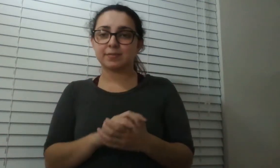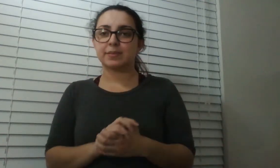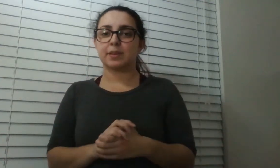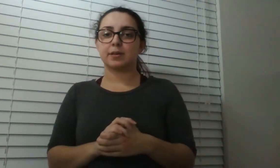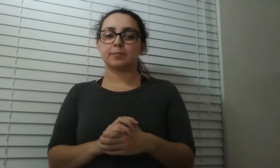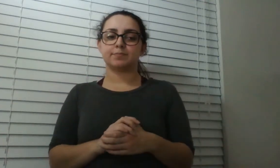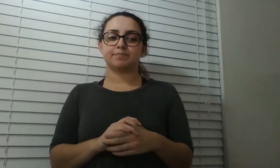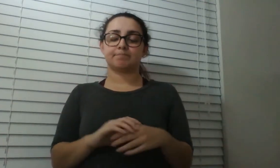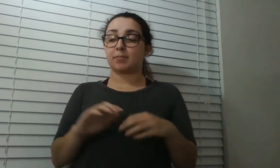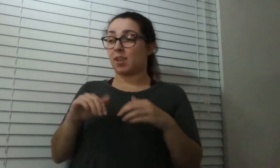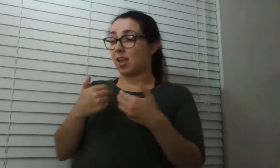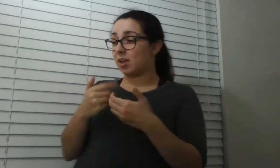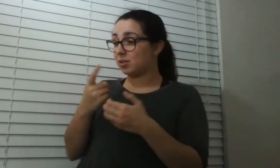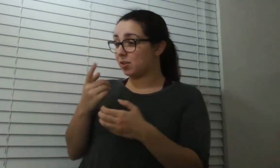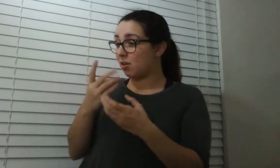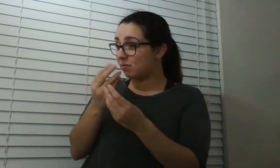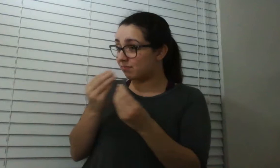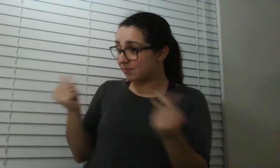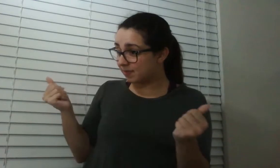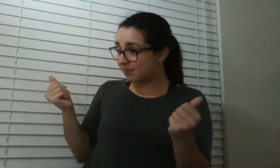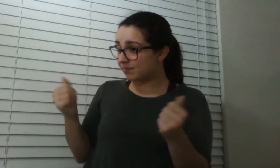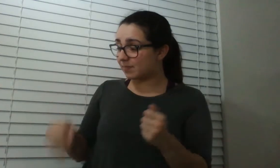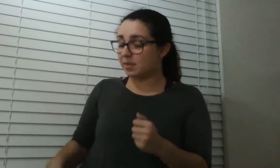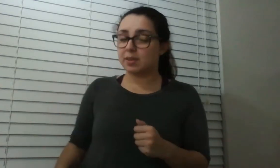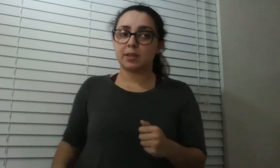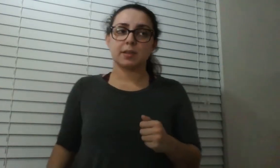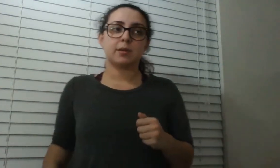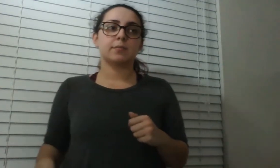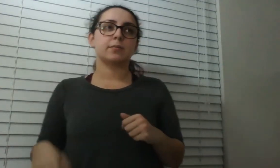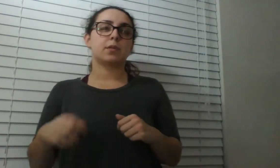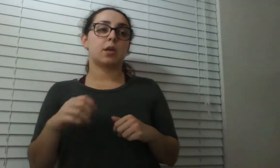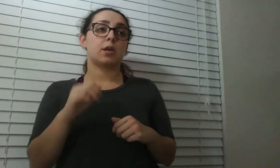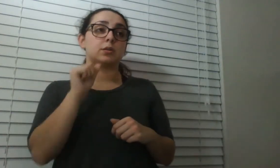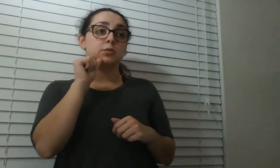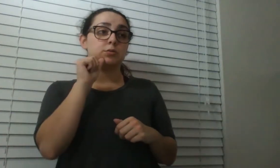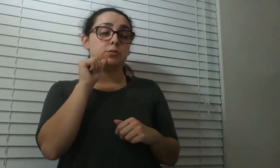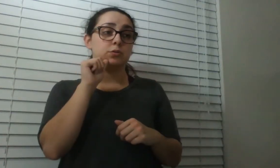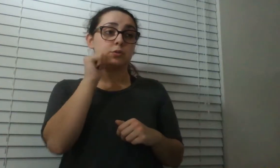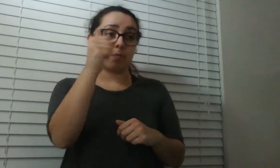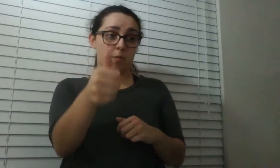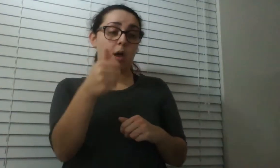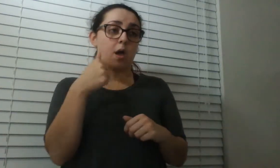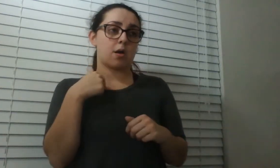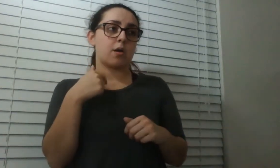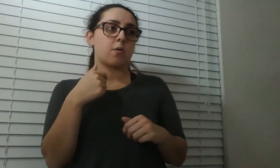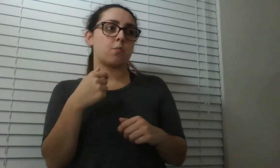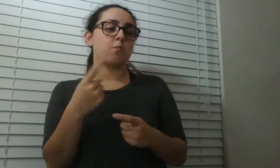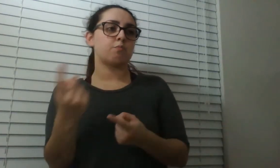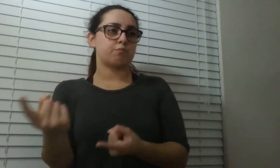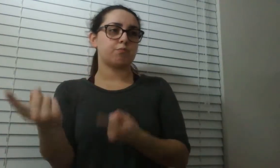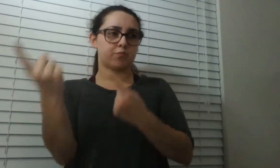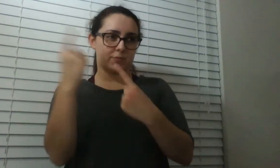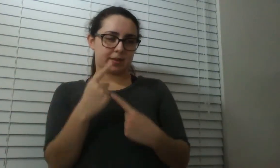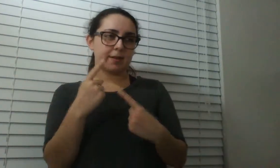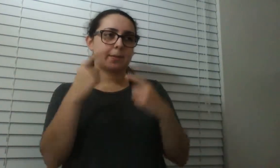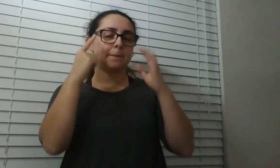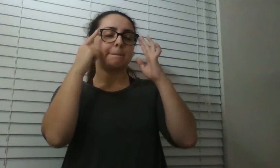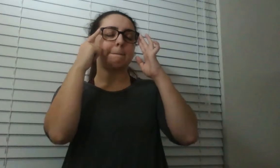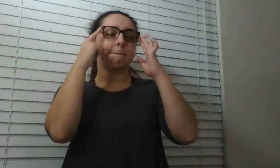back tomorrow. We'll just leave it for now. so you left in a draw. We left in a draw, and we actually hopped back